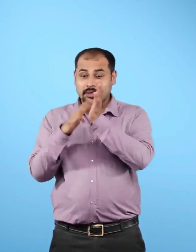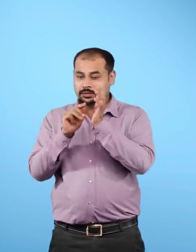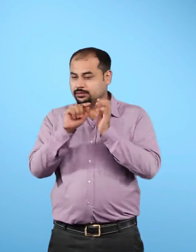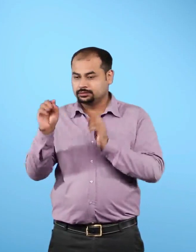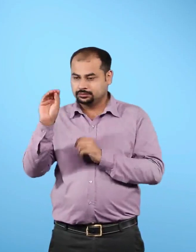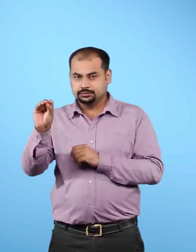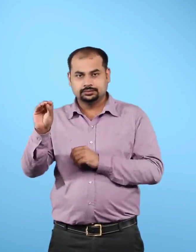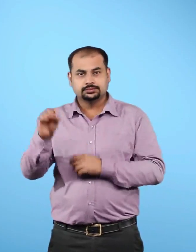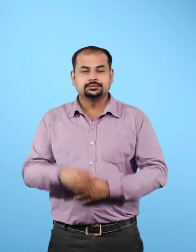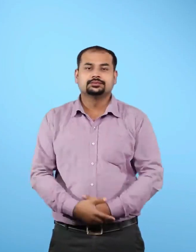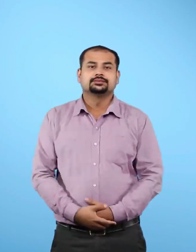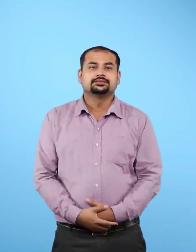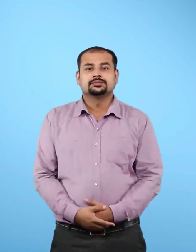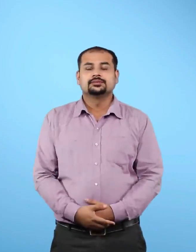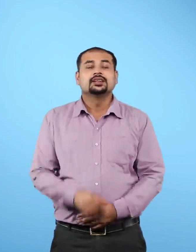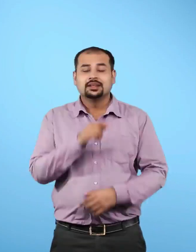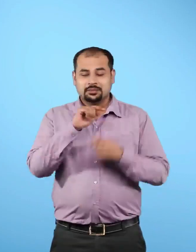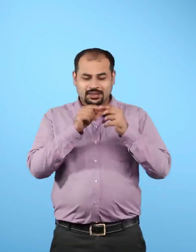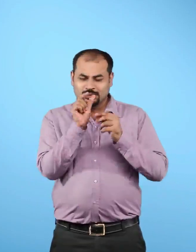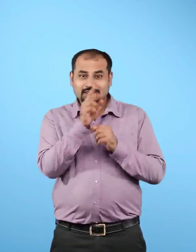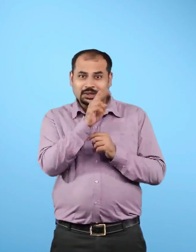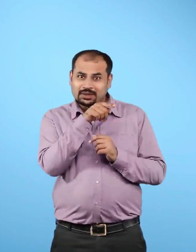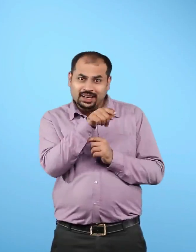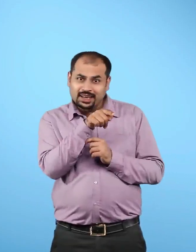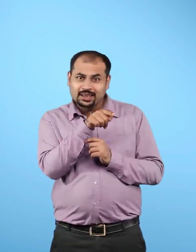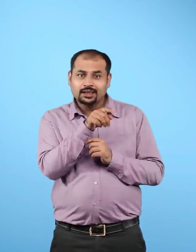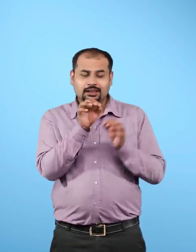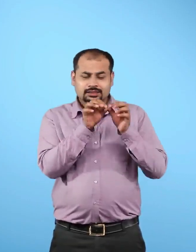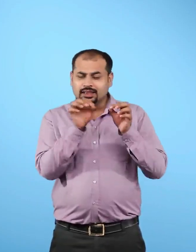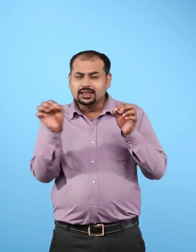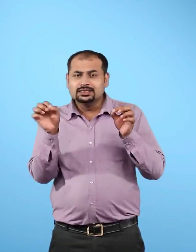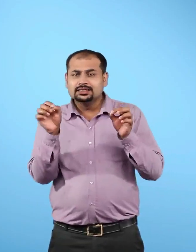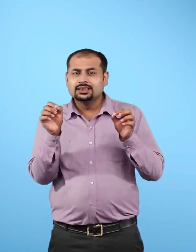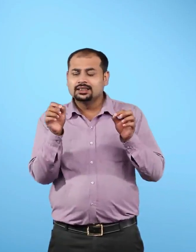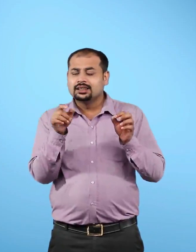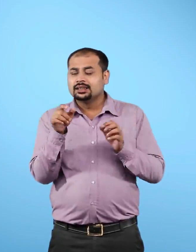Dash millimeters. What is its length in centimeters?